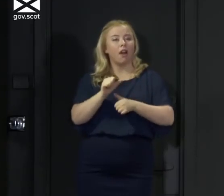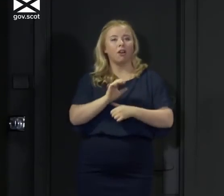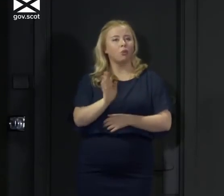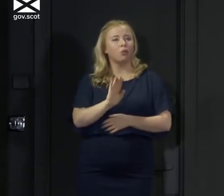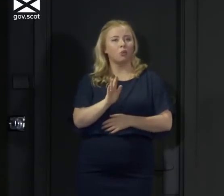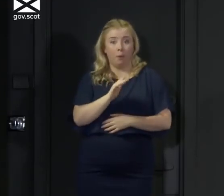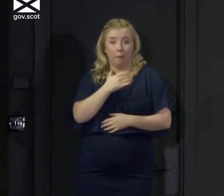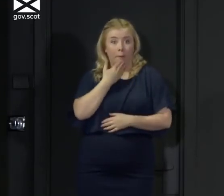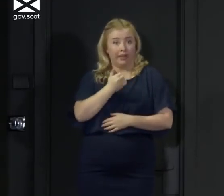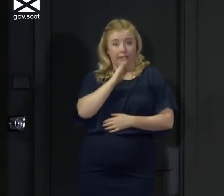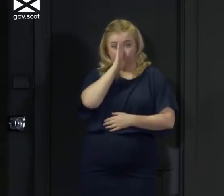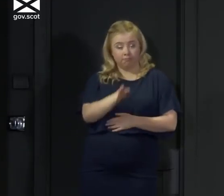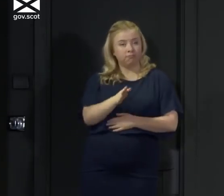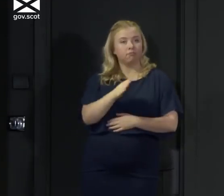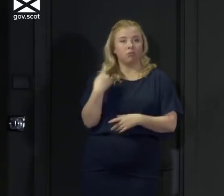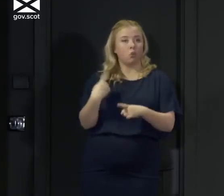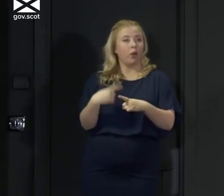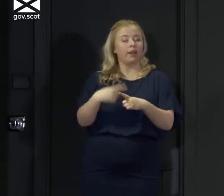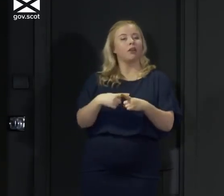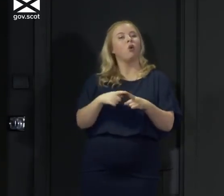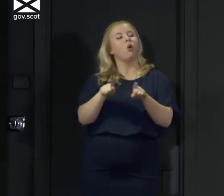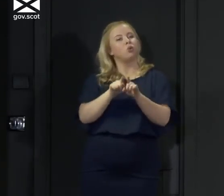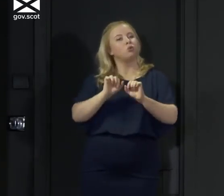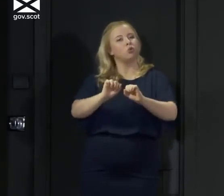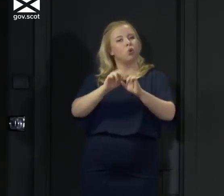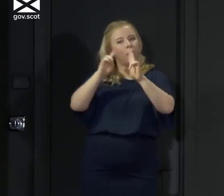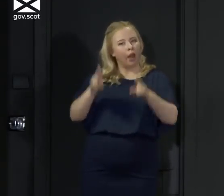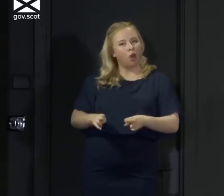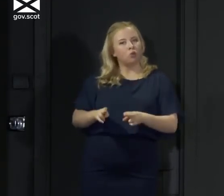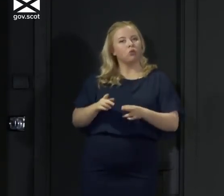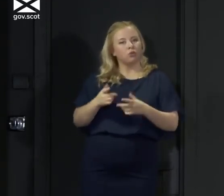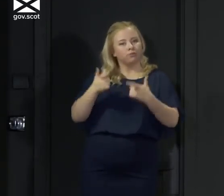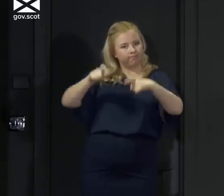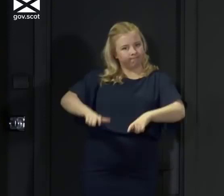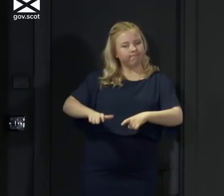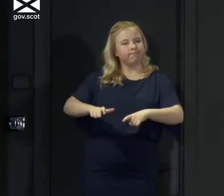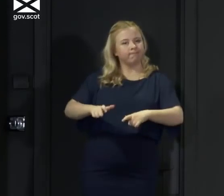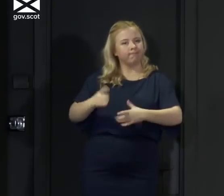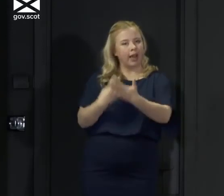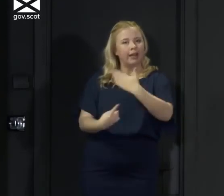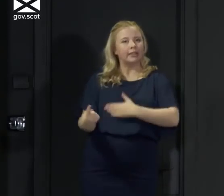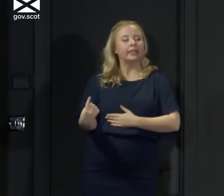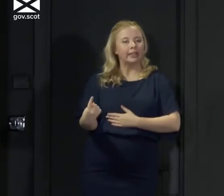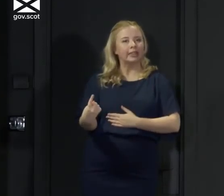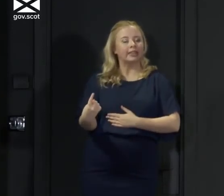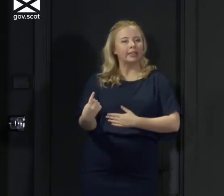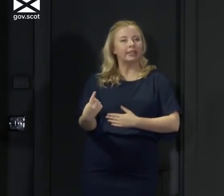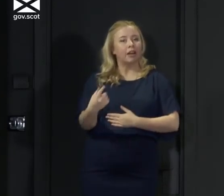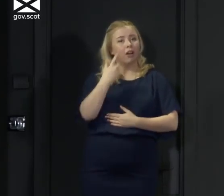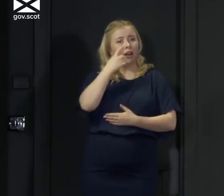And you and your household, of course, should isolate immediately. And you can book a test at